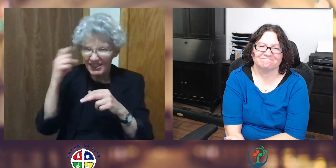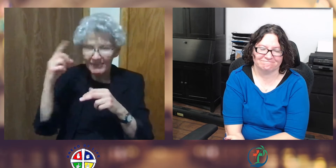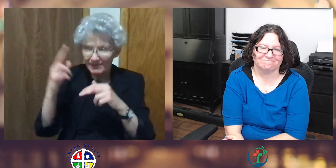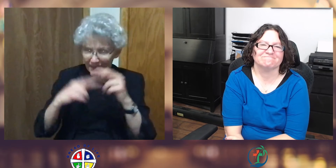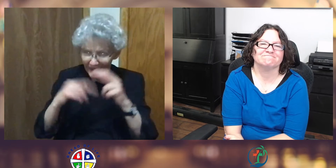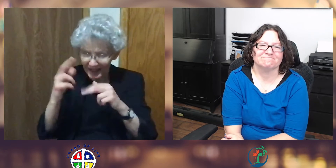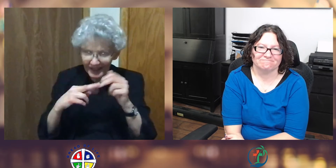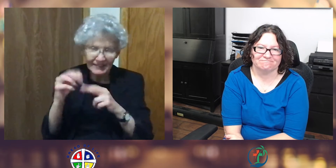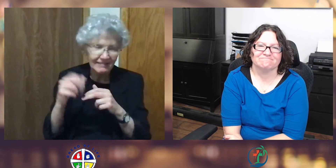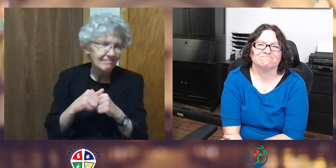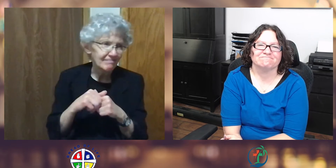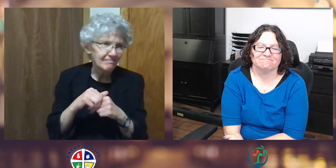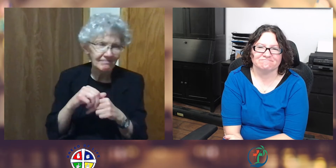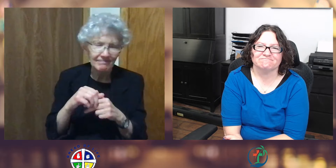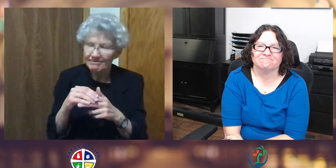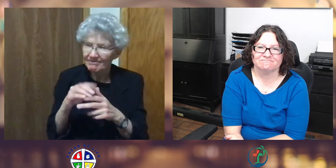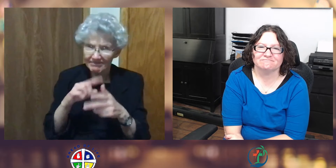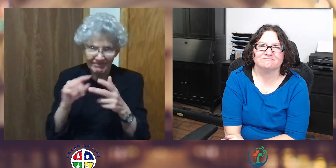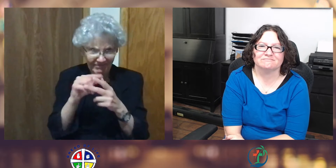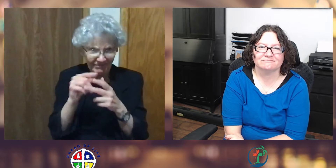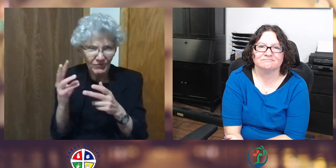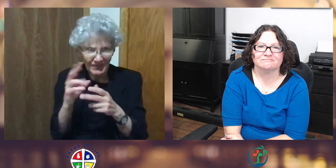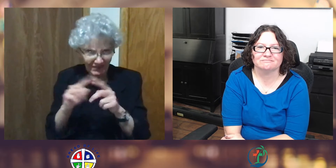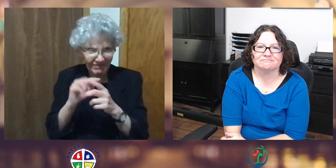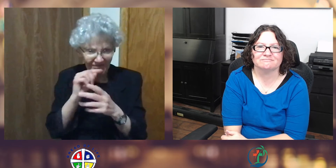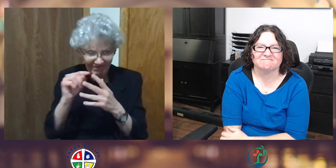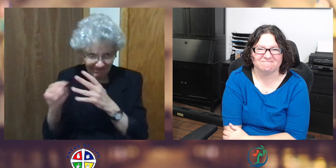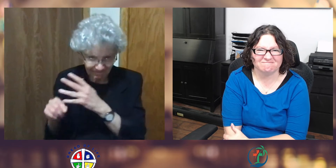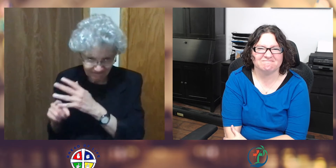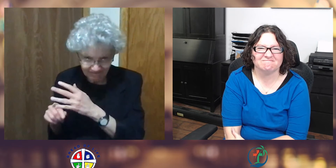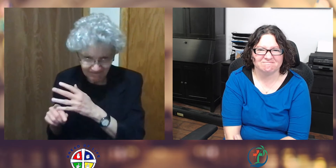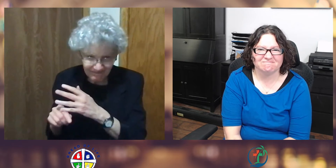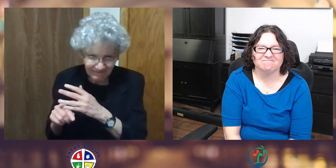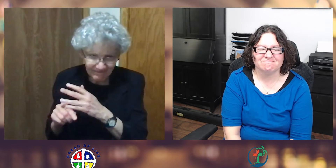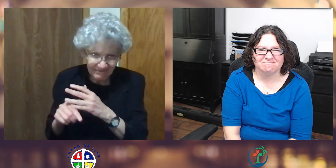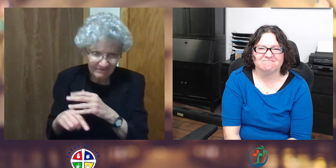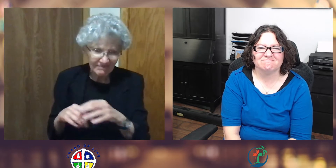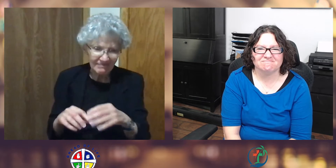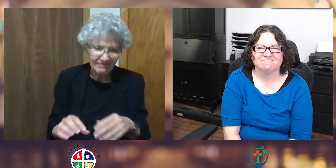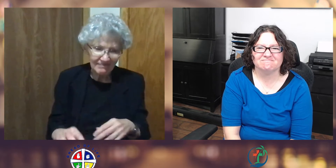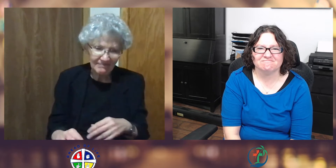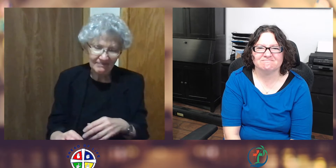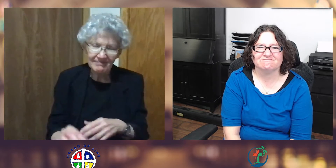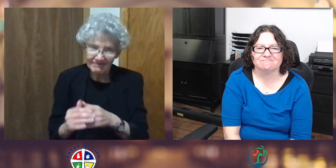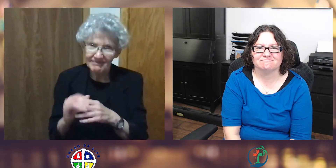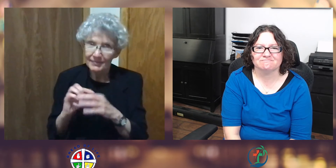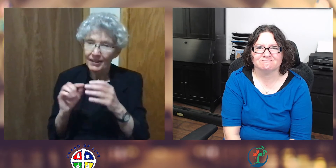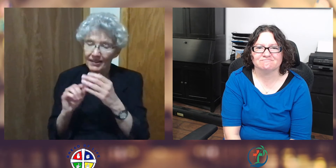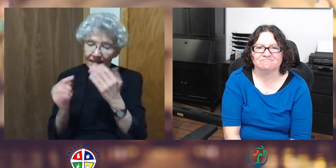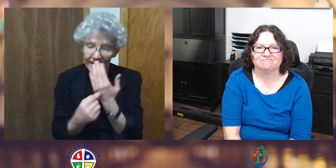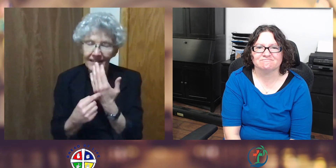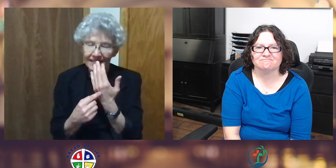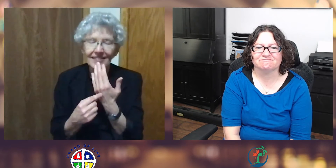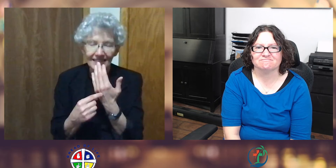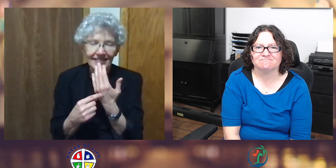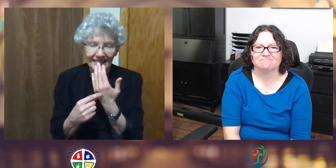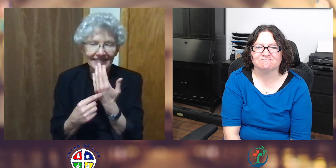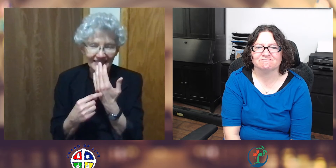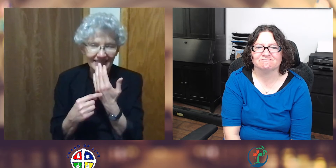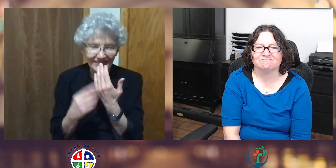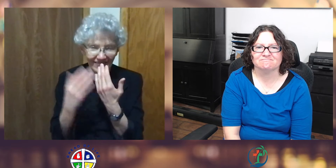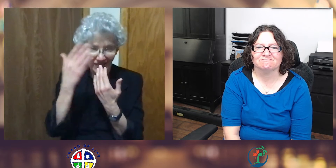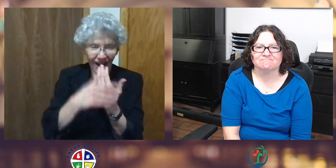Oh, my back. It gets easier. A little. You get used